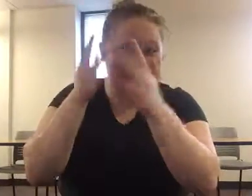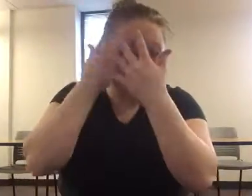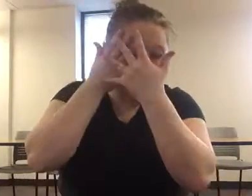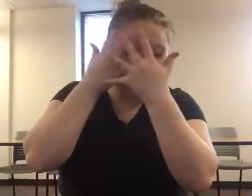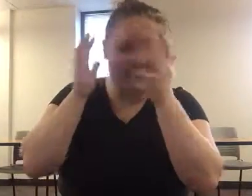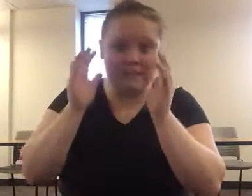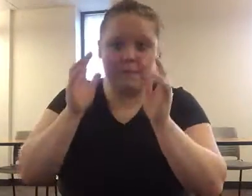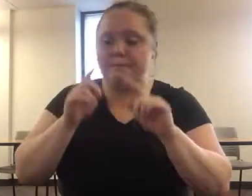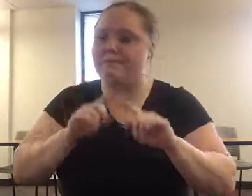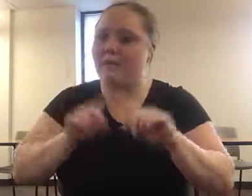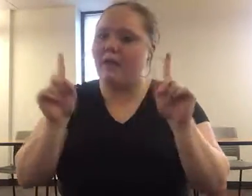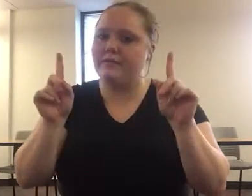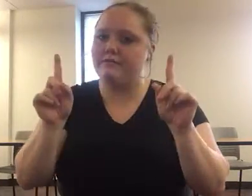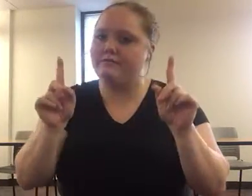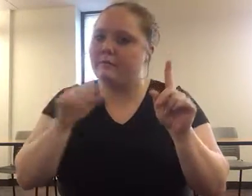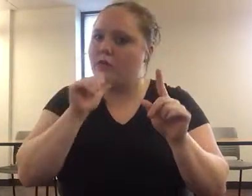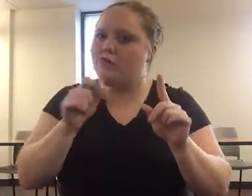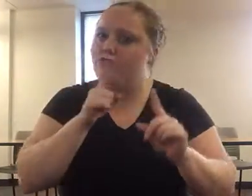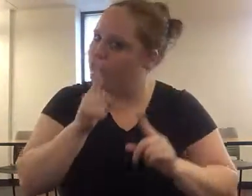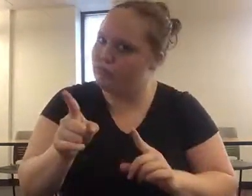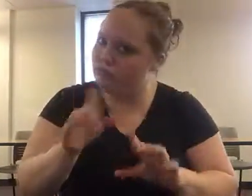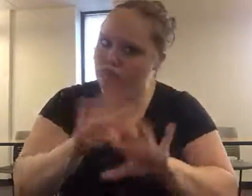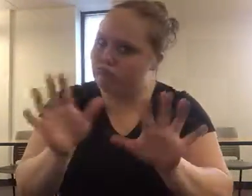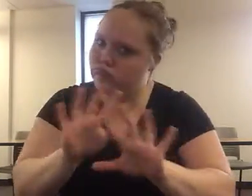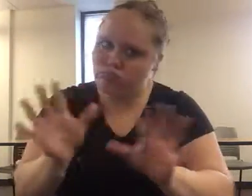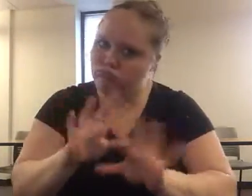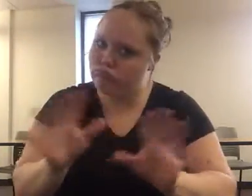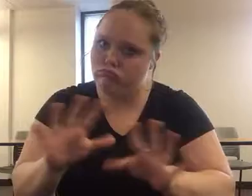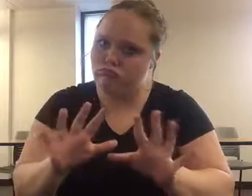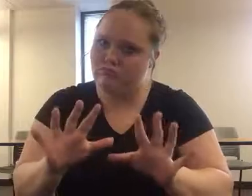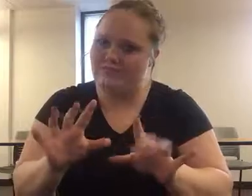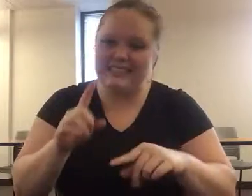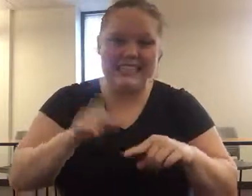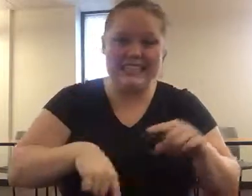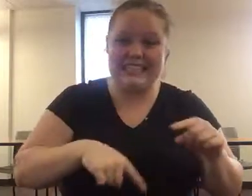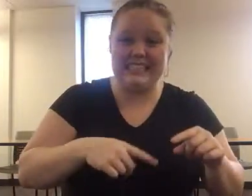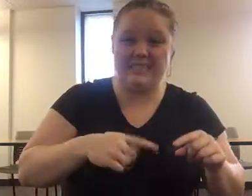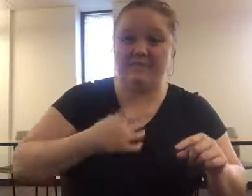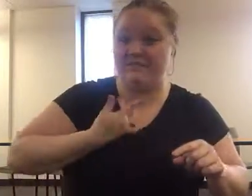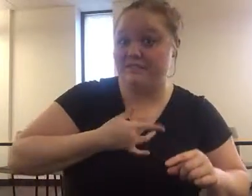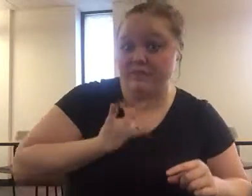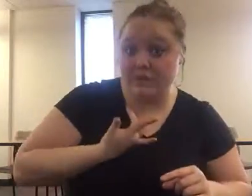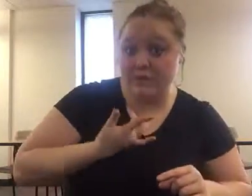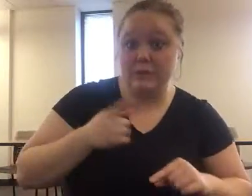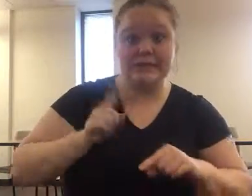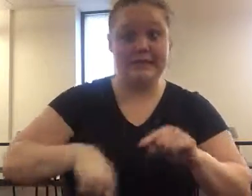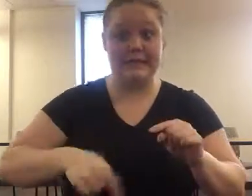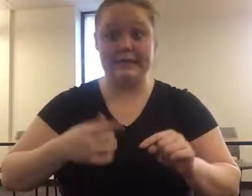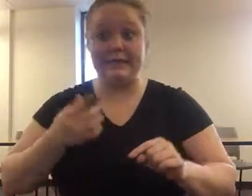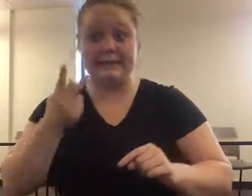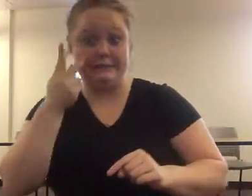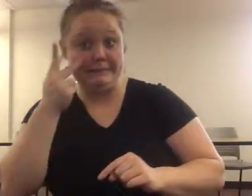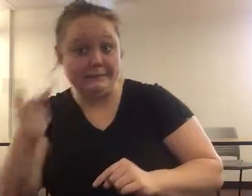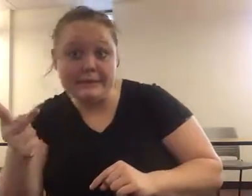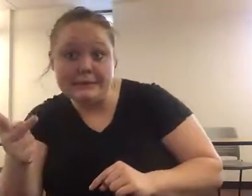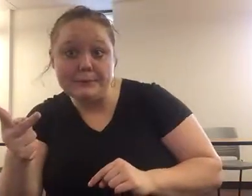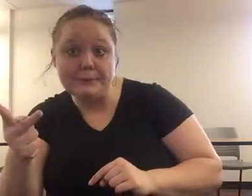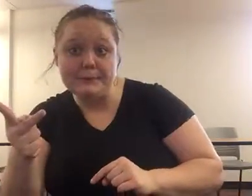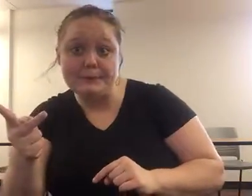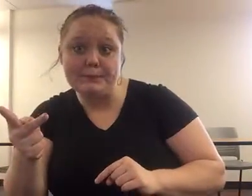happening. So if you don't feel what's happening, you don't see what's happening, you don't really know what's going on. And the